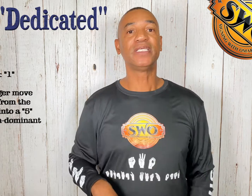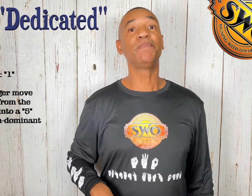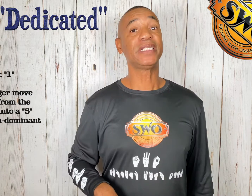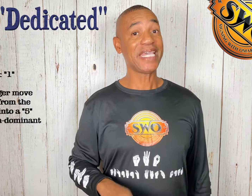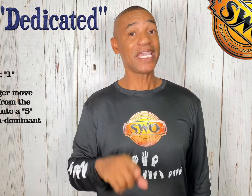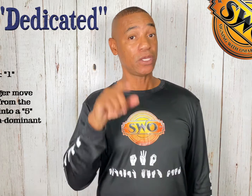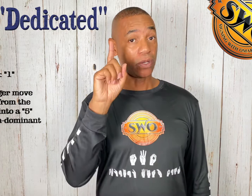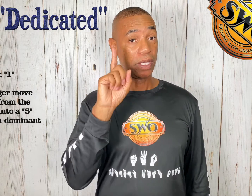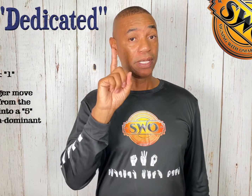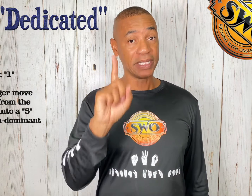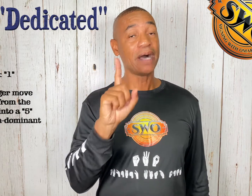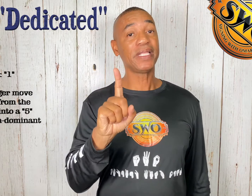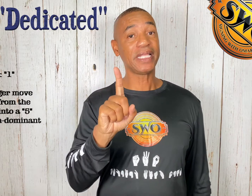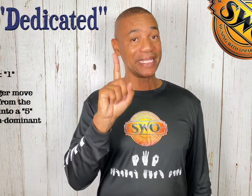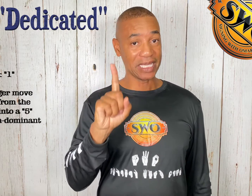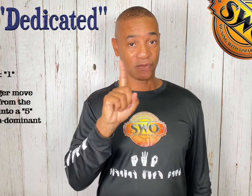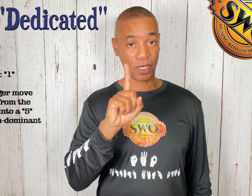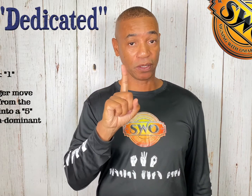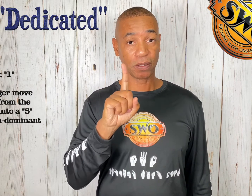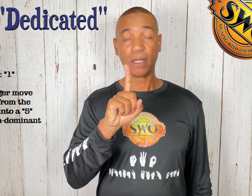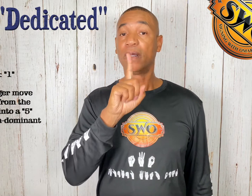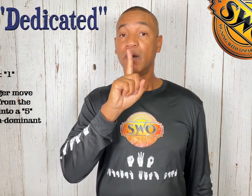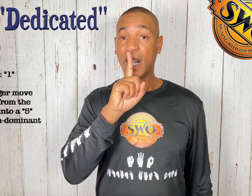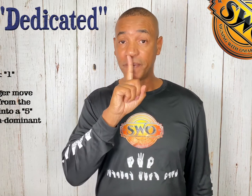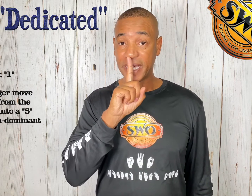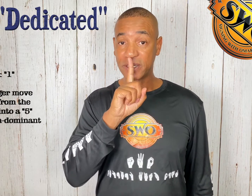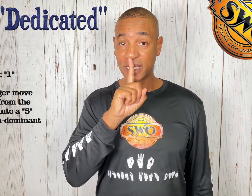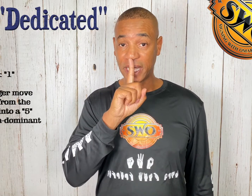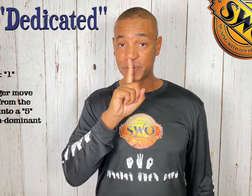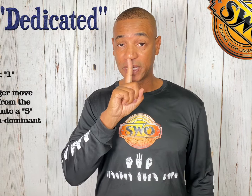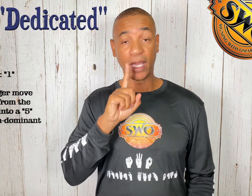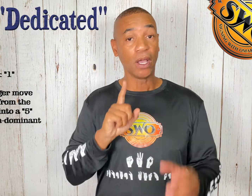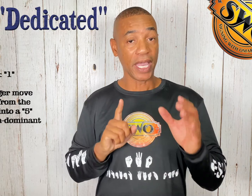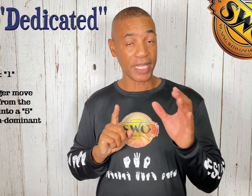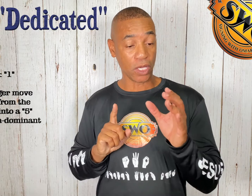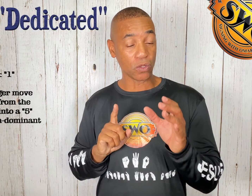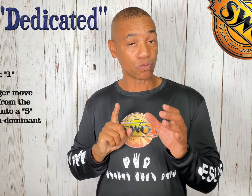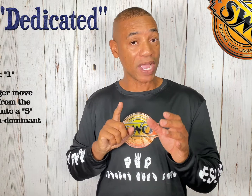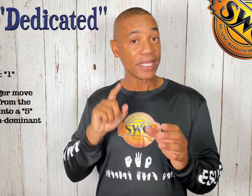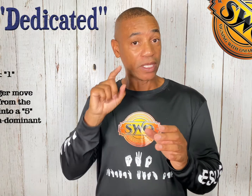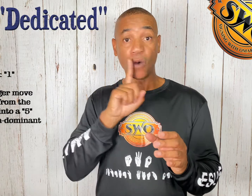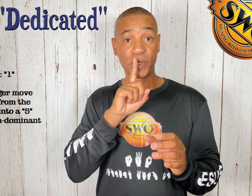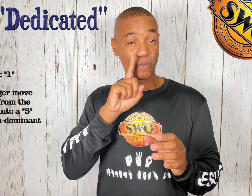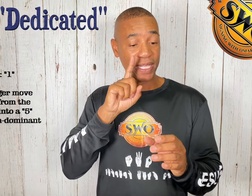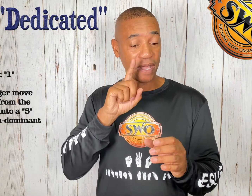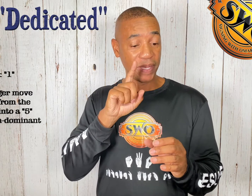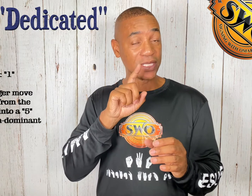Simply take your dominant index finger up against the lips, and it goes right and opens right up